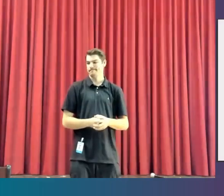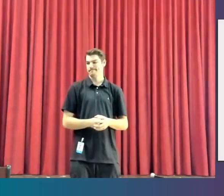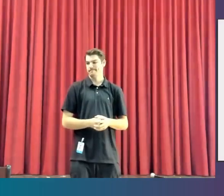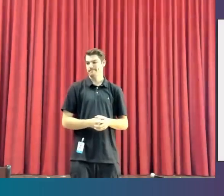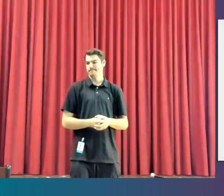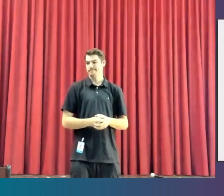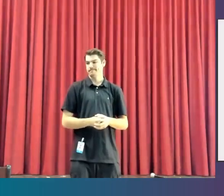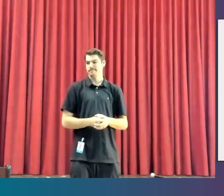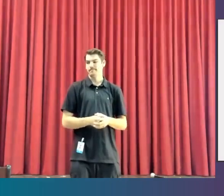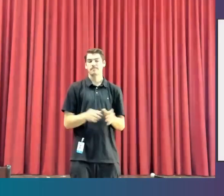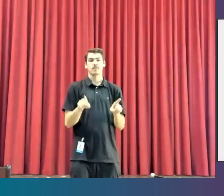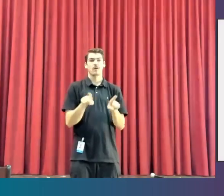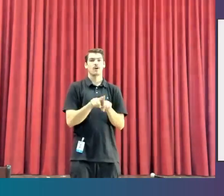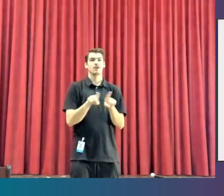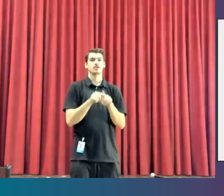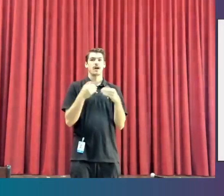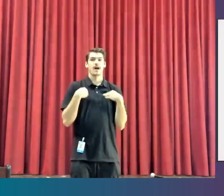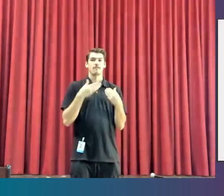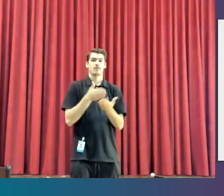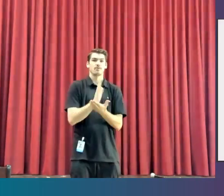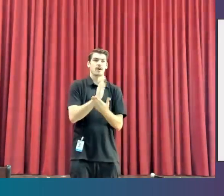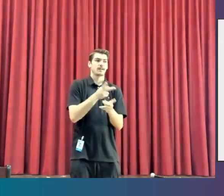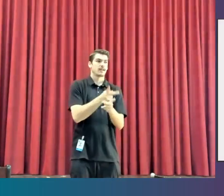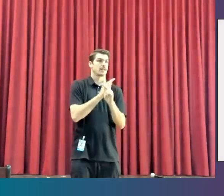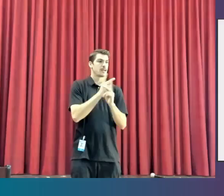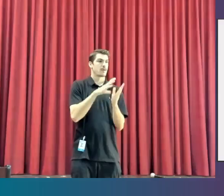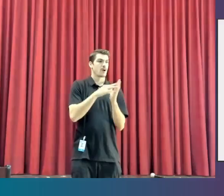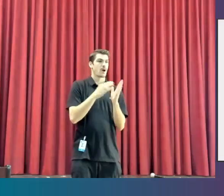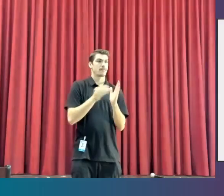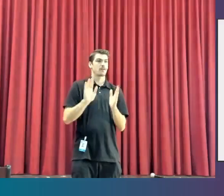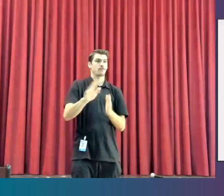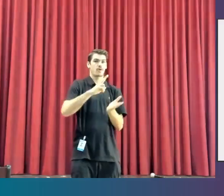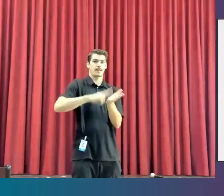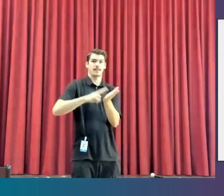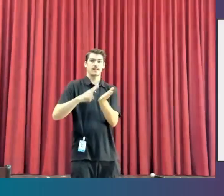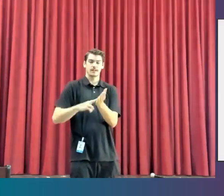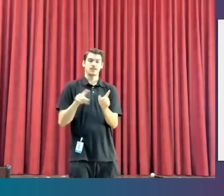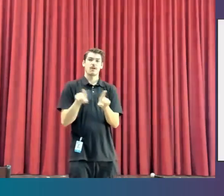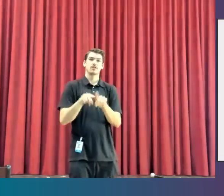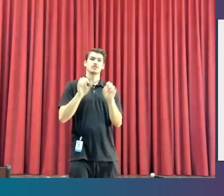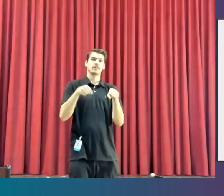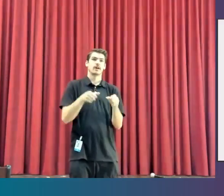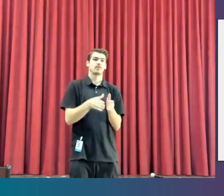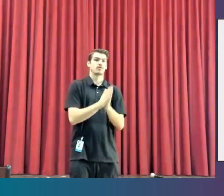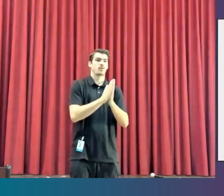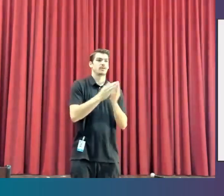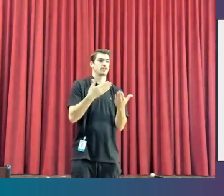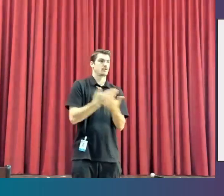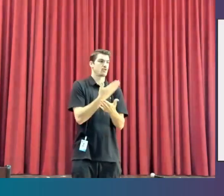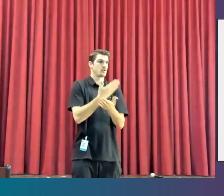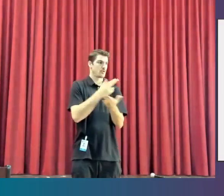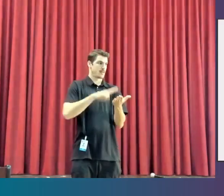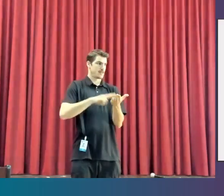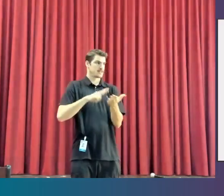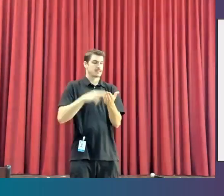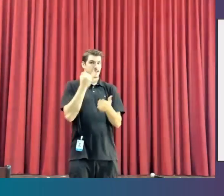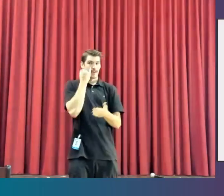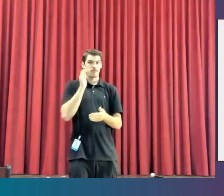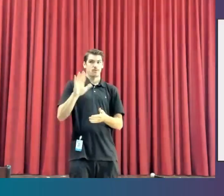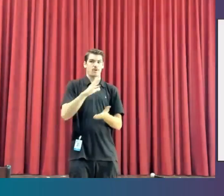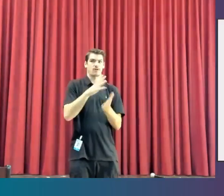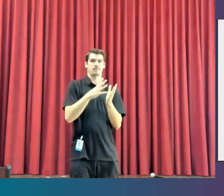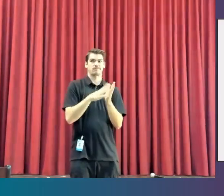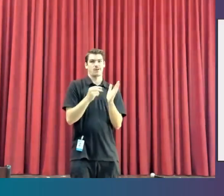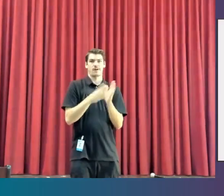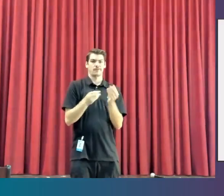You also have the right to keep a copy of your lease, and you can request a new one every year if you've lost your copy.